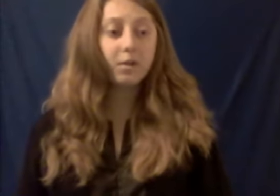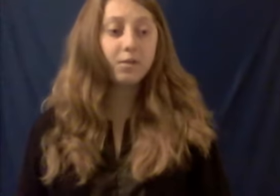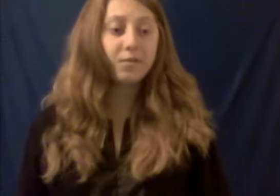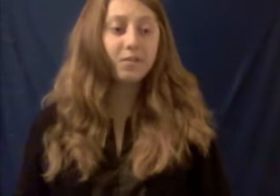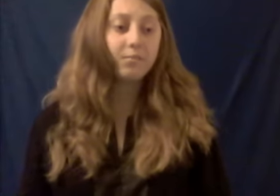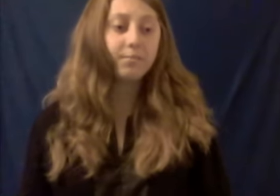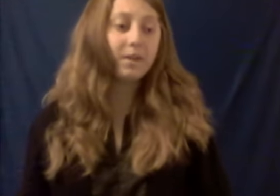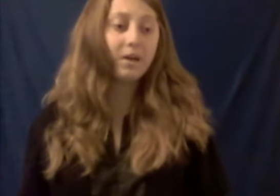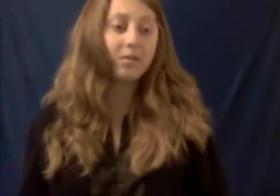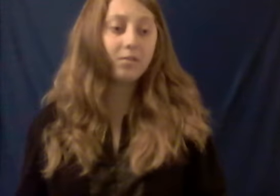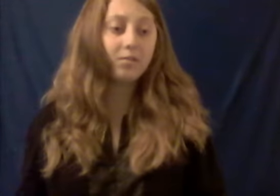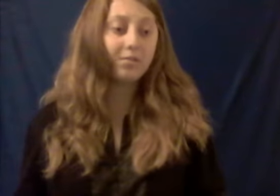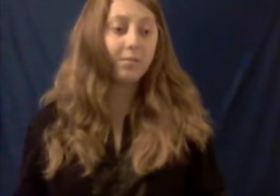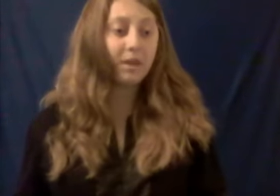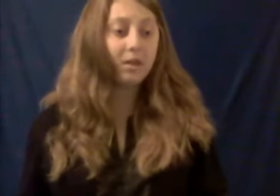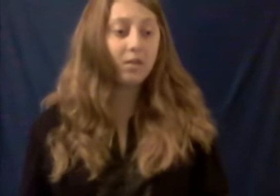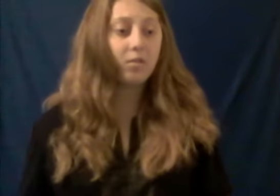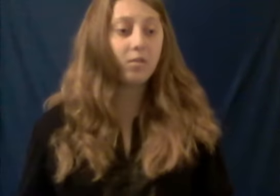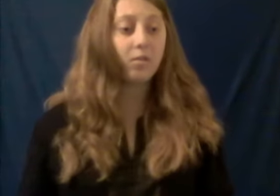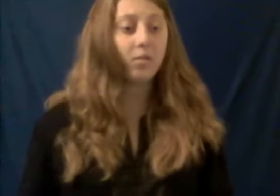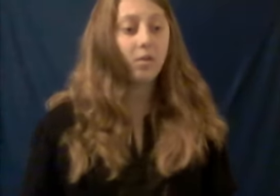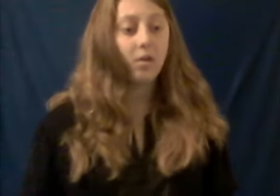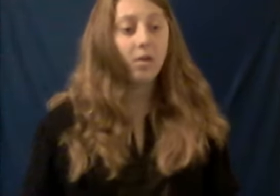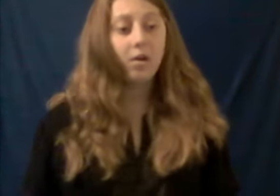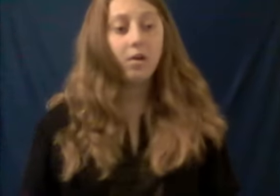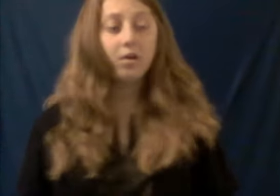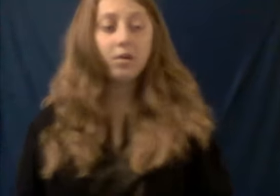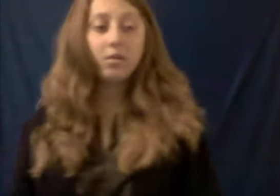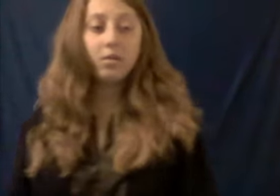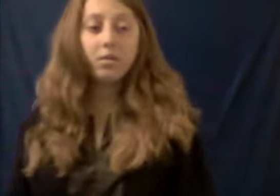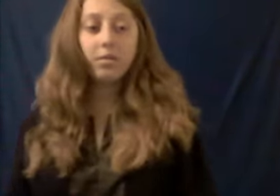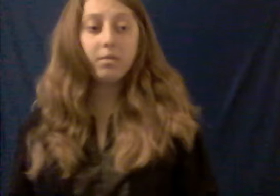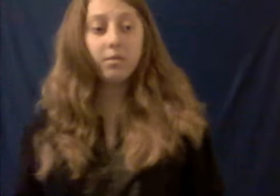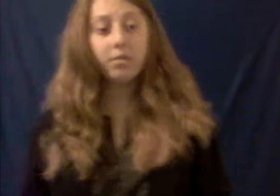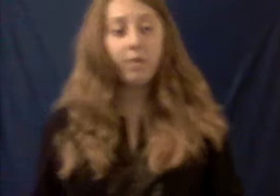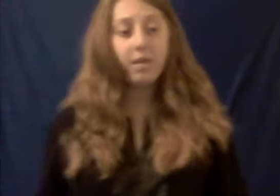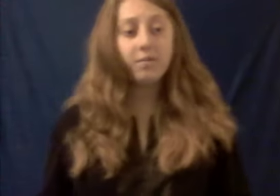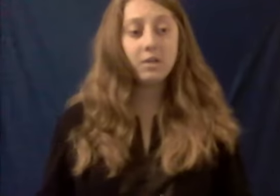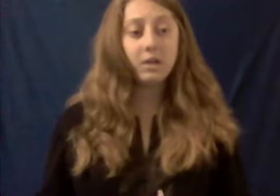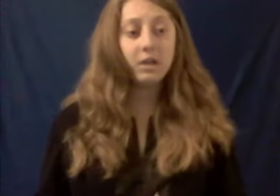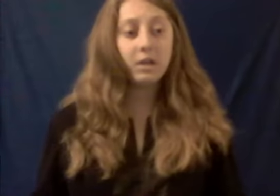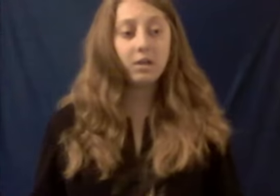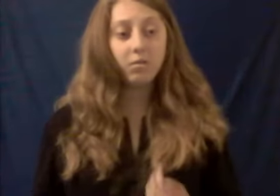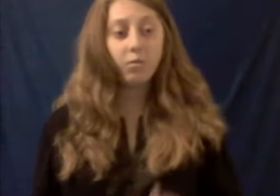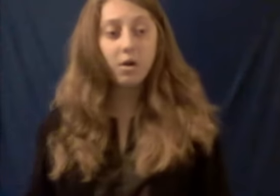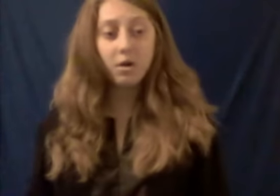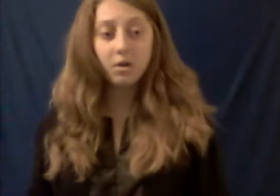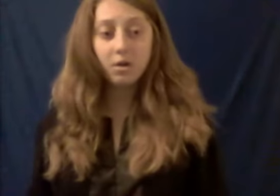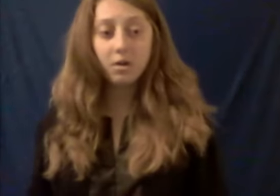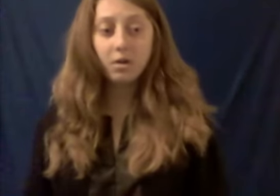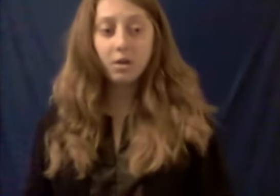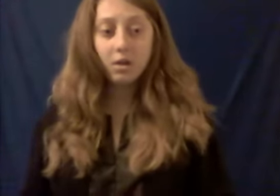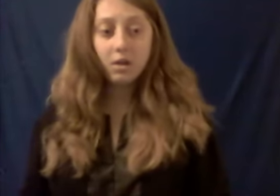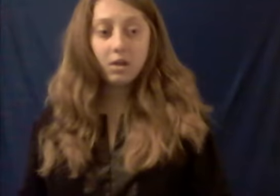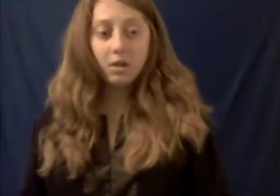$50. But that depends on the weather and heating the water.